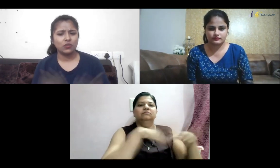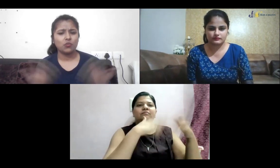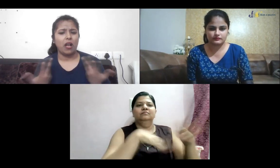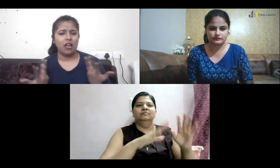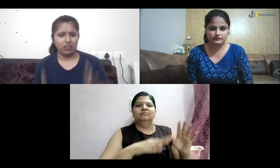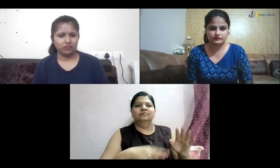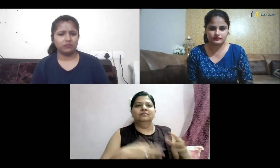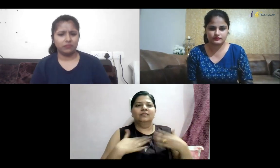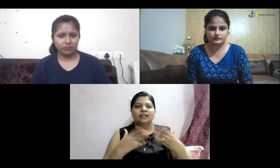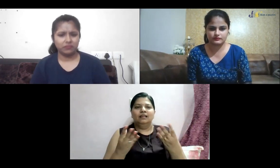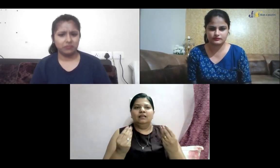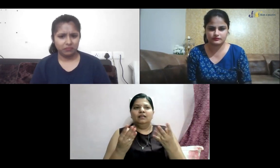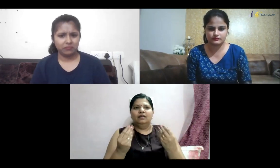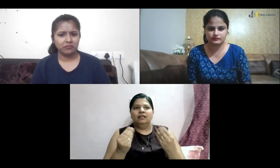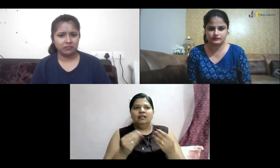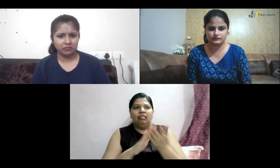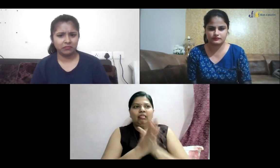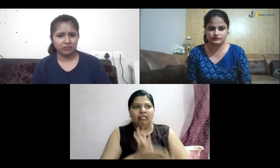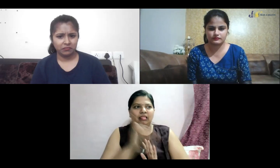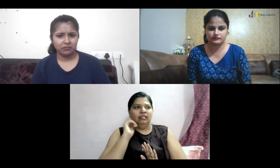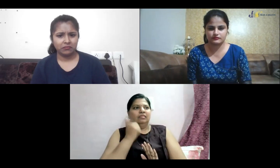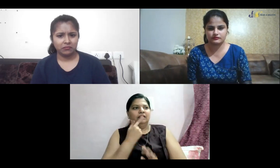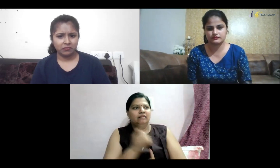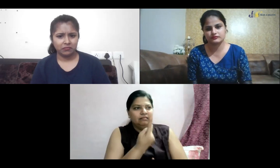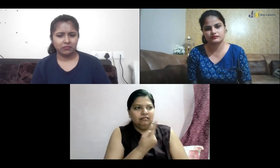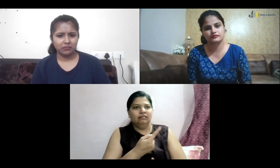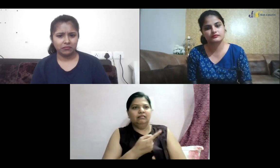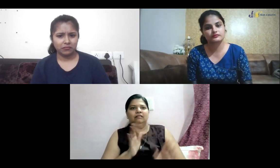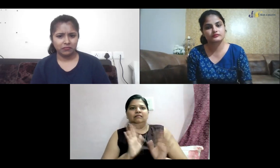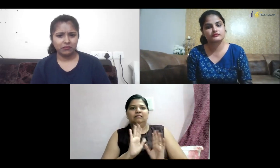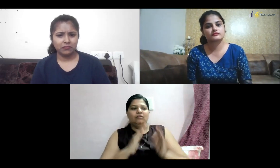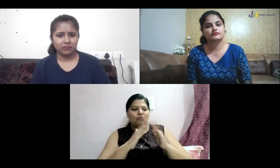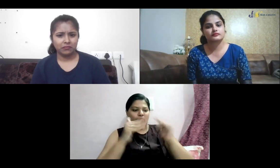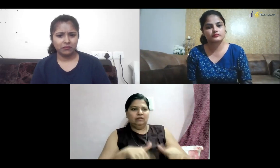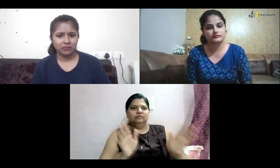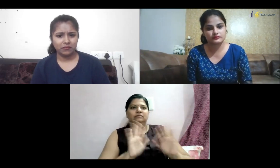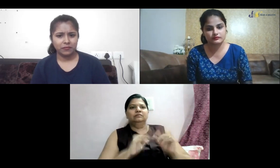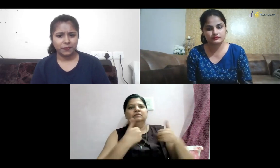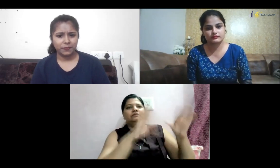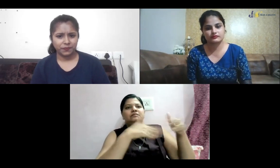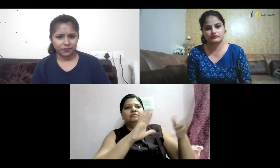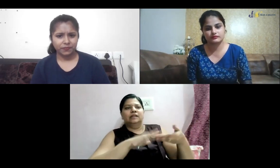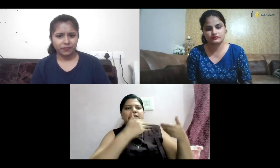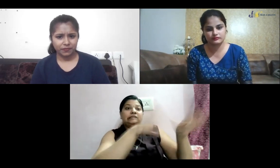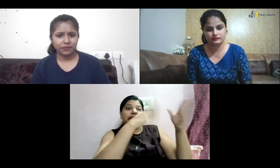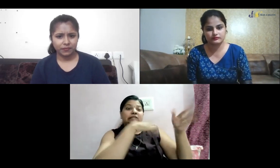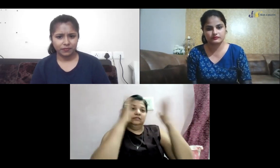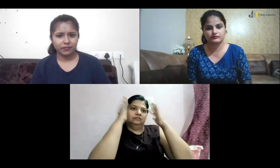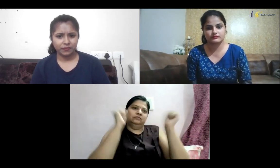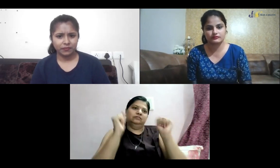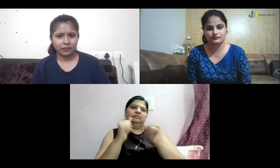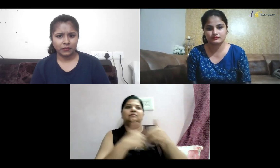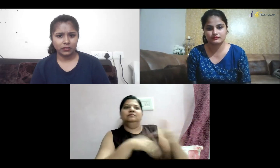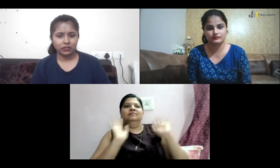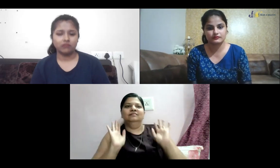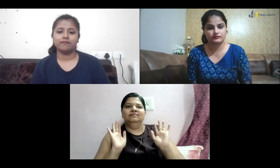discrimination in their family. They just complete their 8th and 10th, then they are not, parents are not allowing to study for more. And